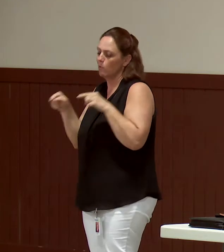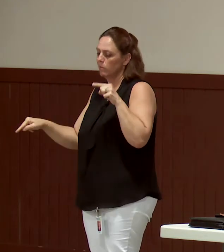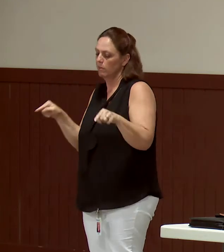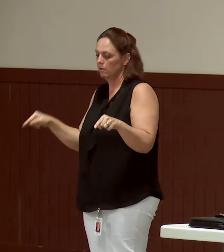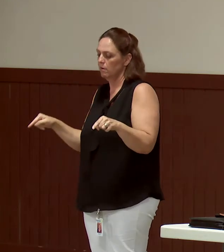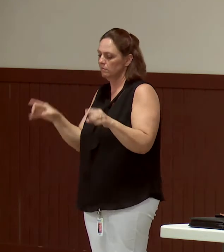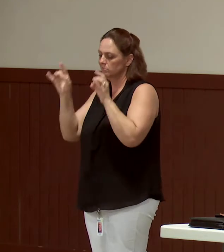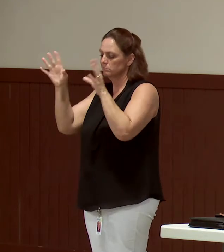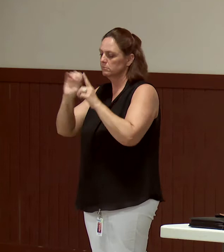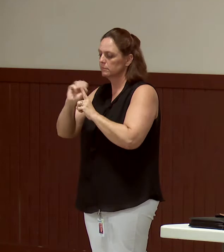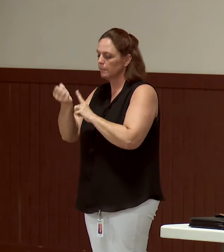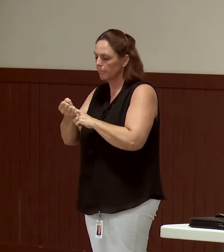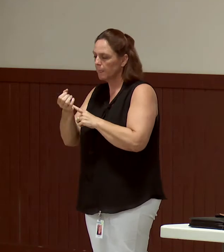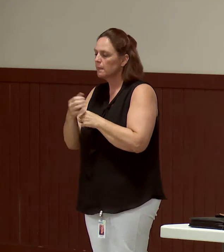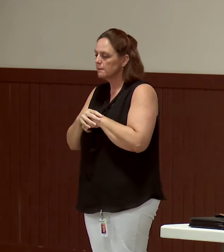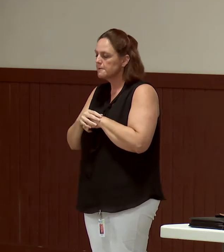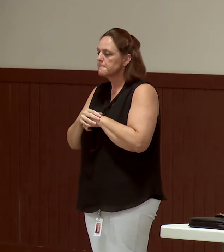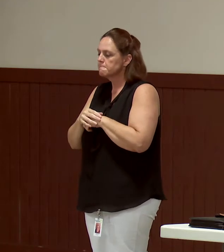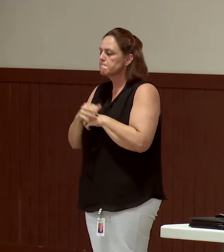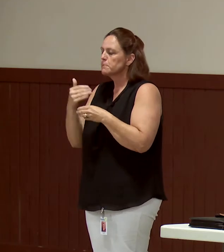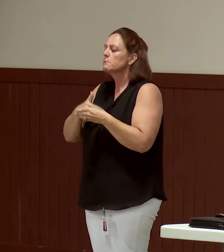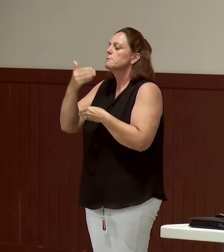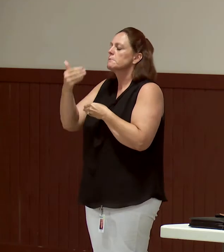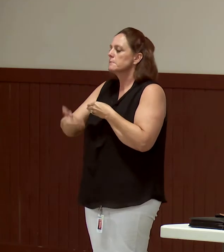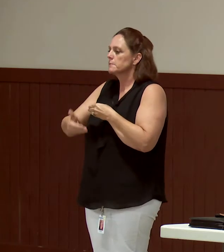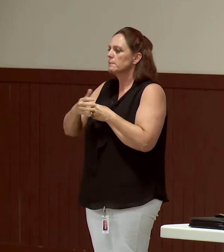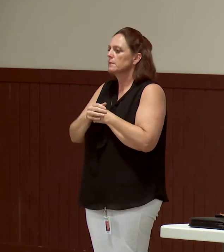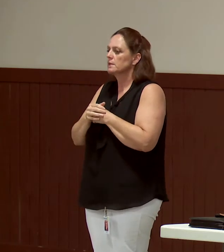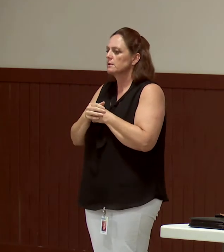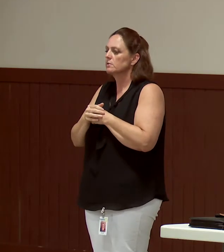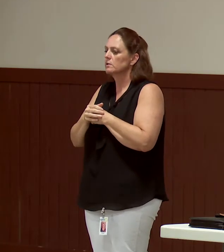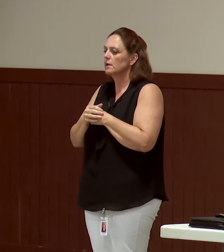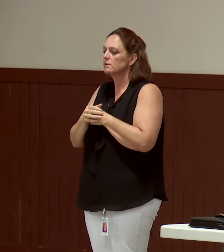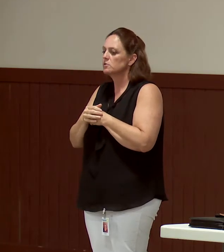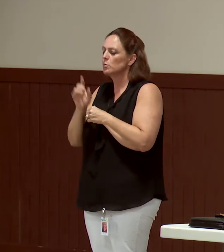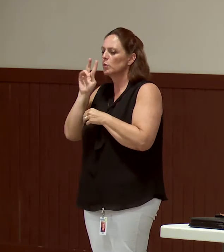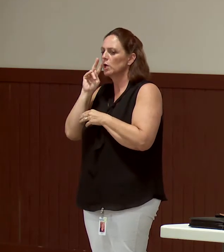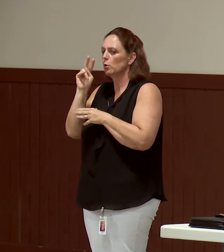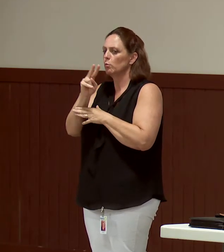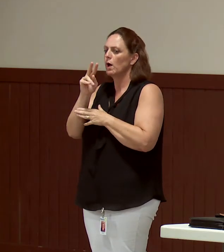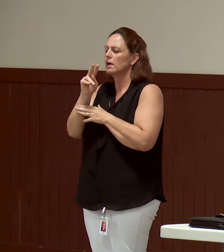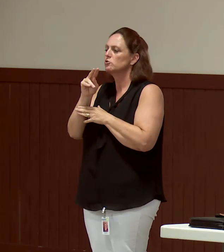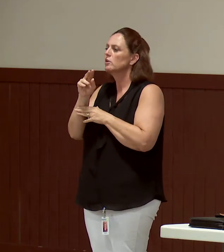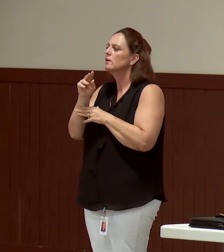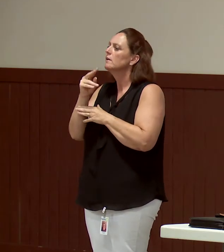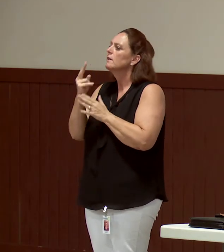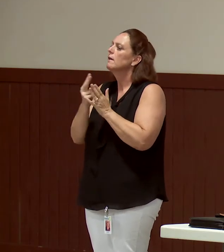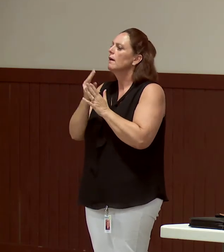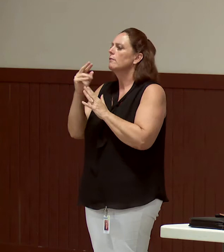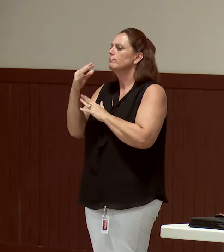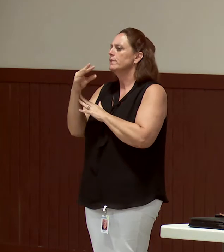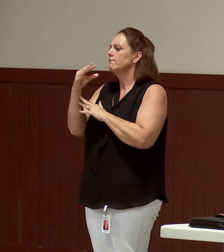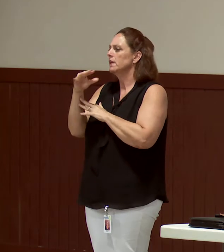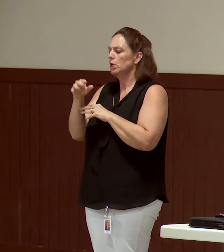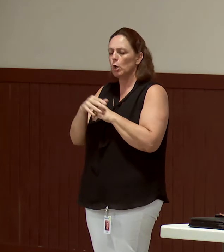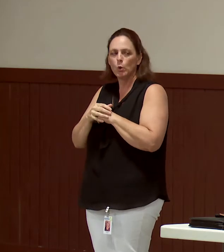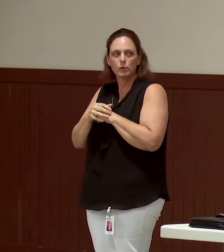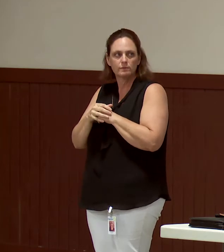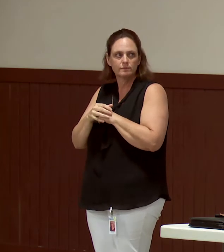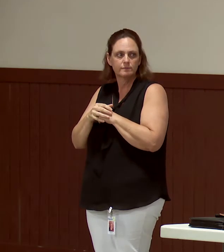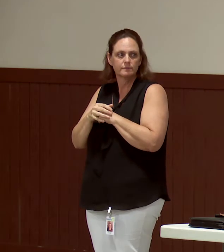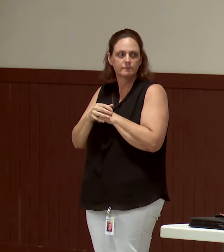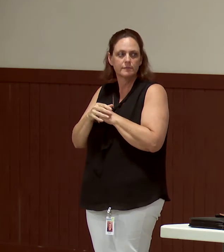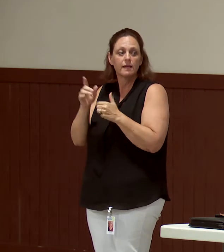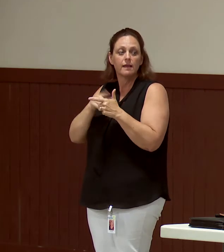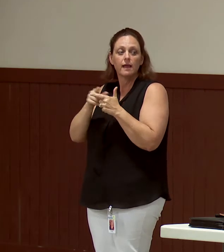households. So next, we're going to turn it over to the video in our slide deck of Tamara Marcus, who will talk